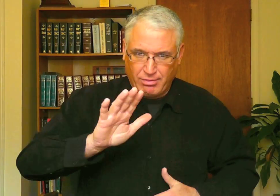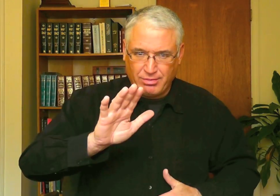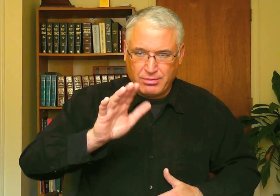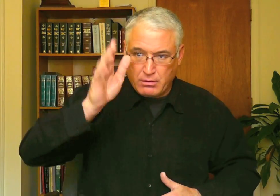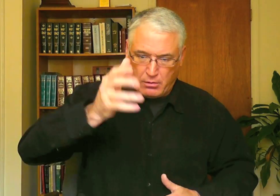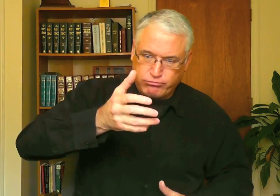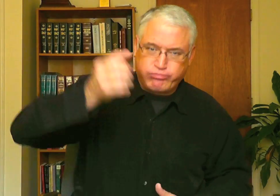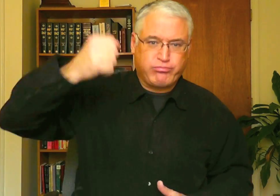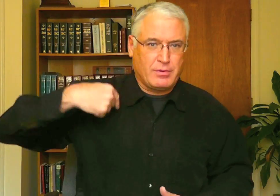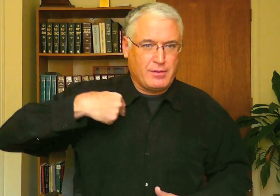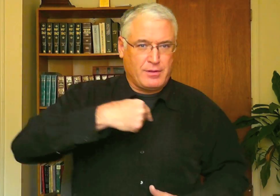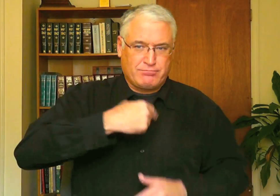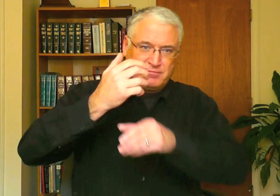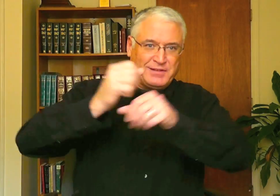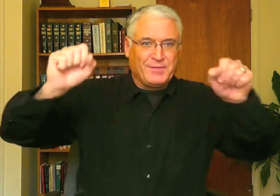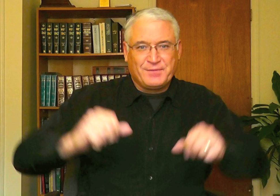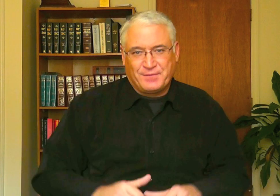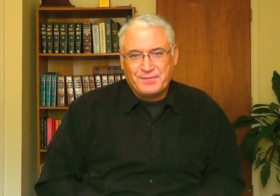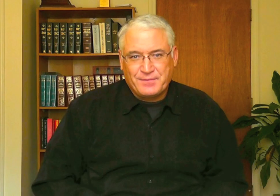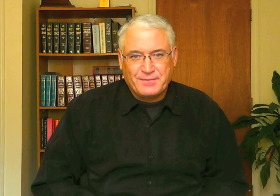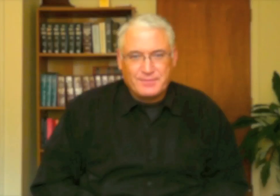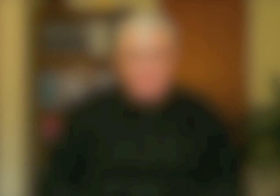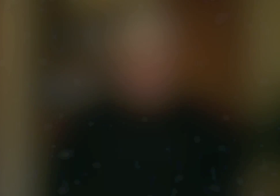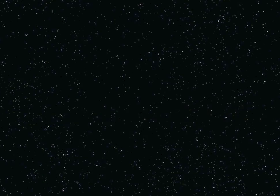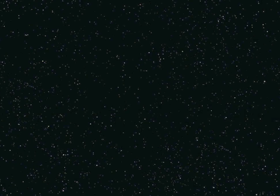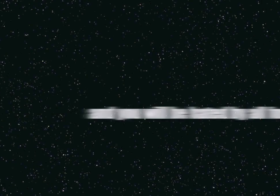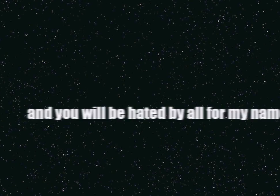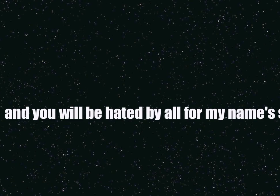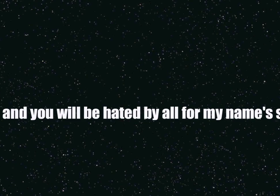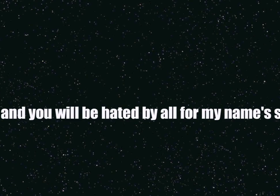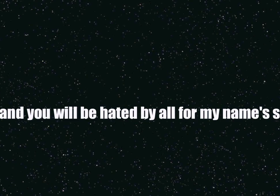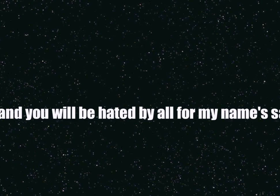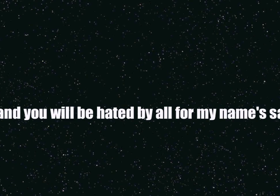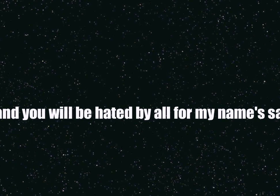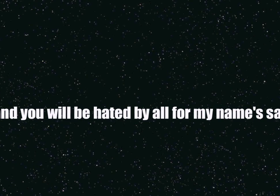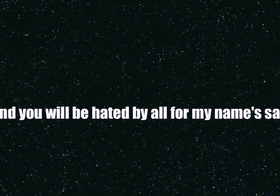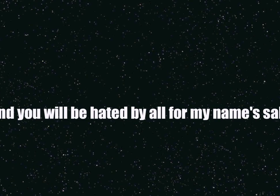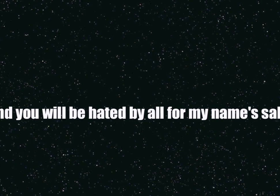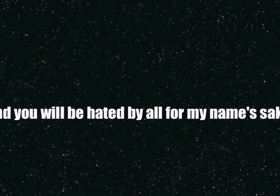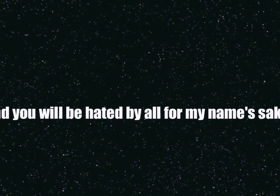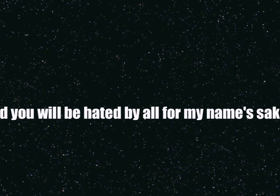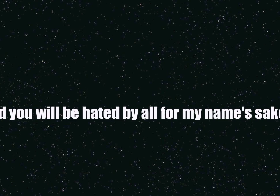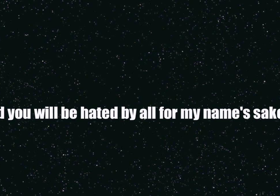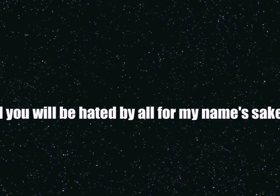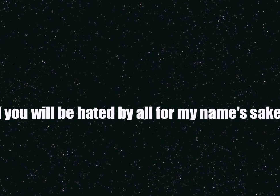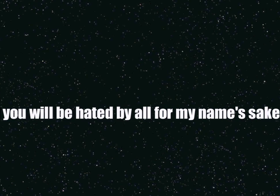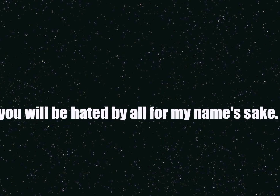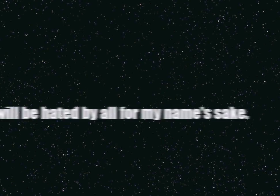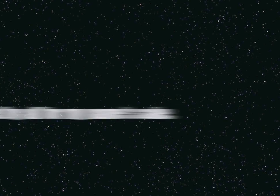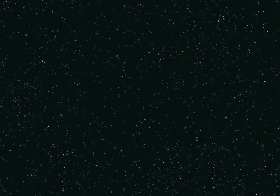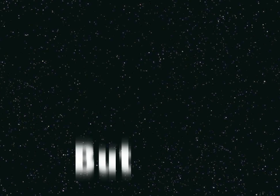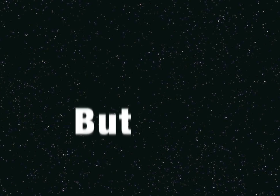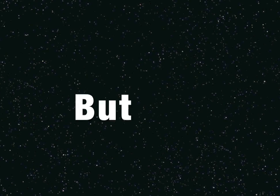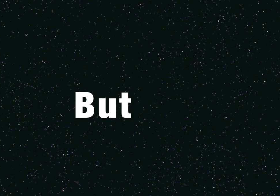will save us physically and spiritually eternally. And you will be hated by all for my name's